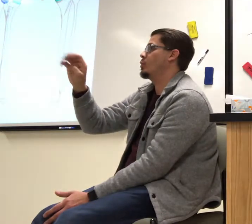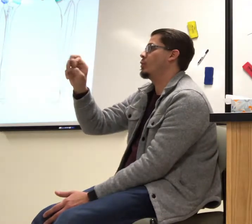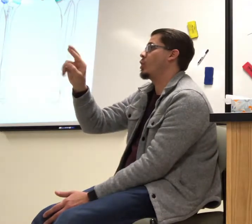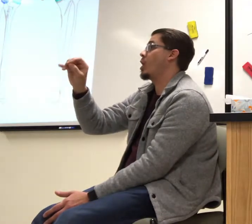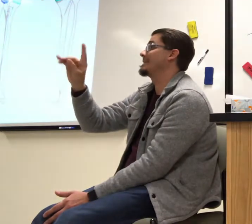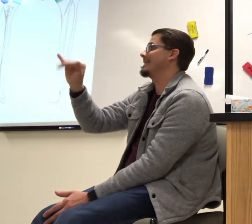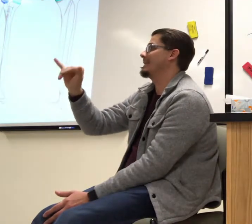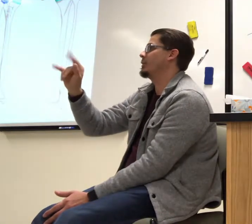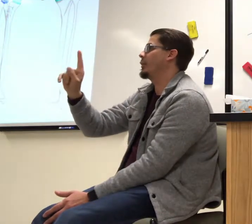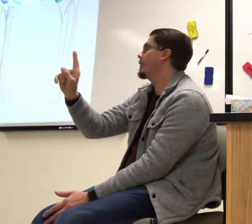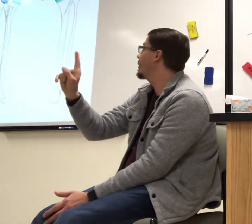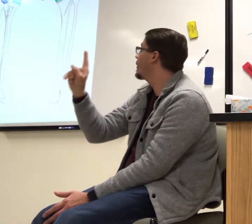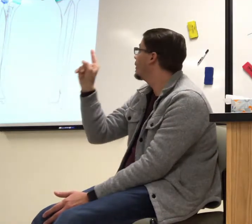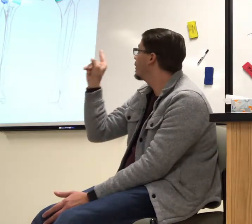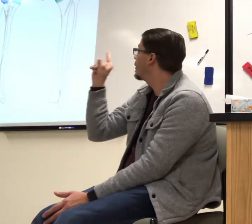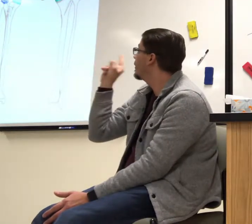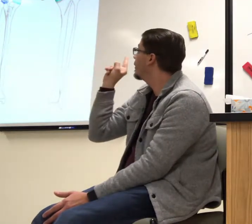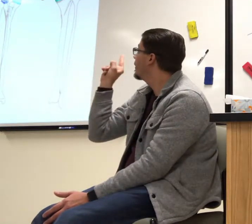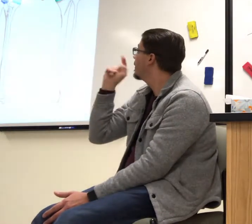Tibial tuberosity,